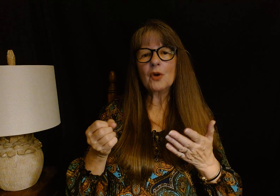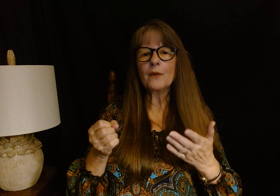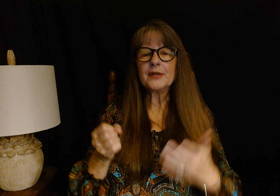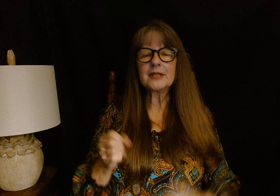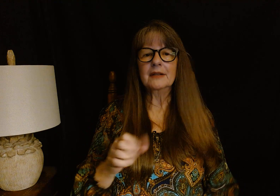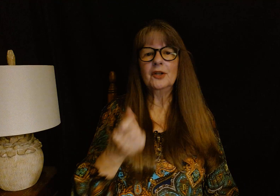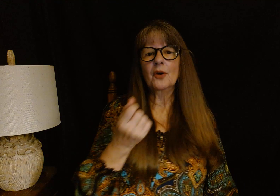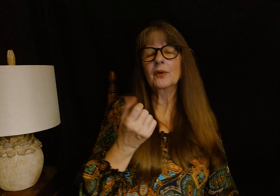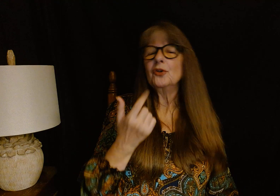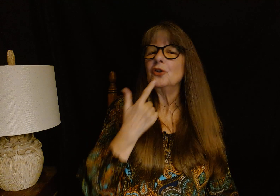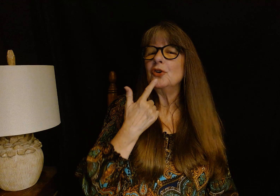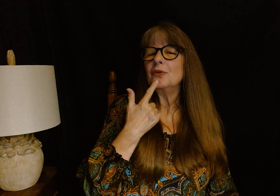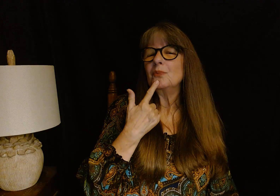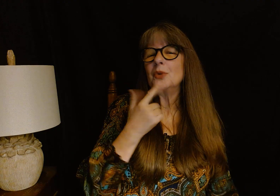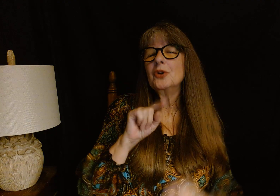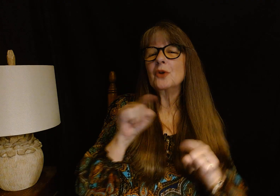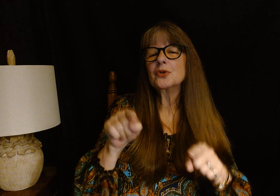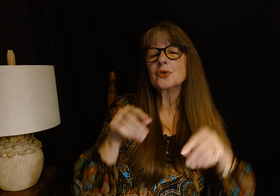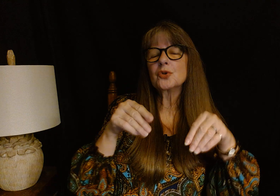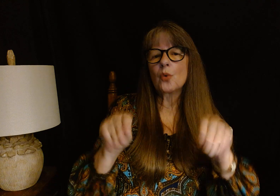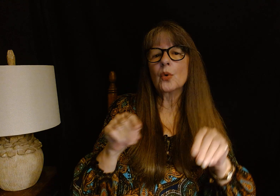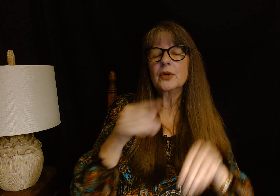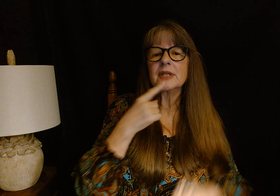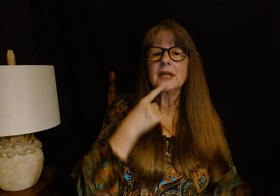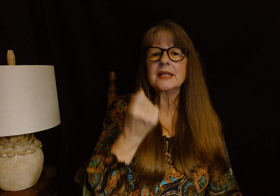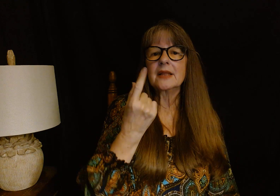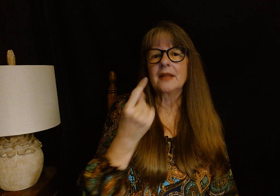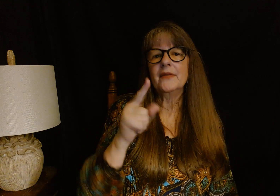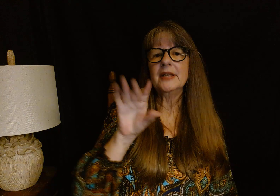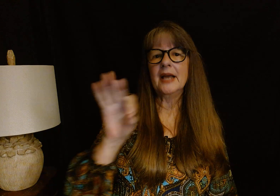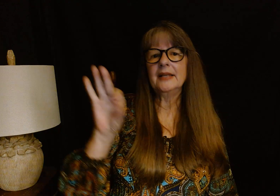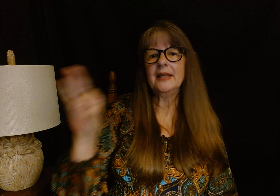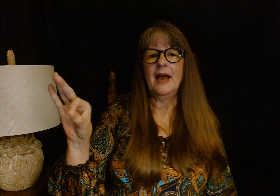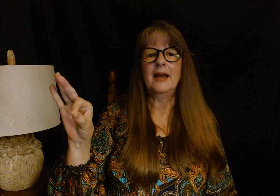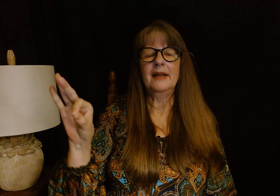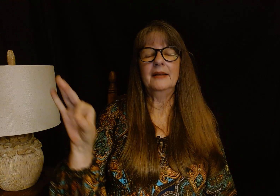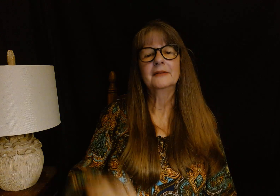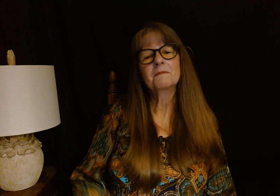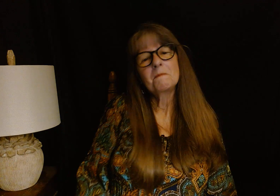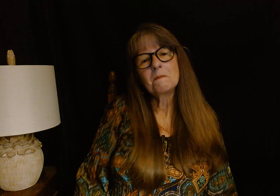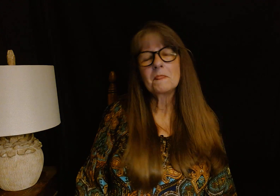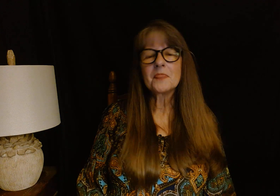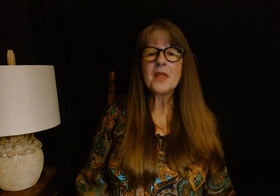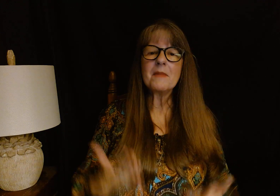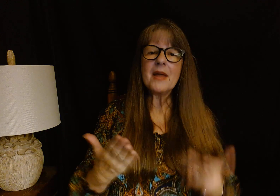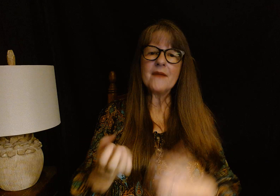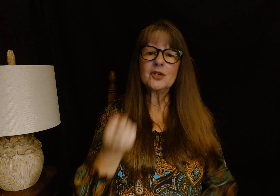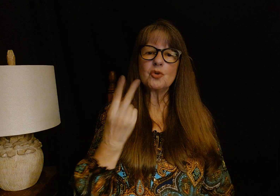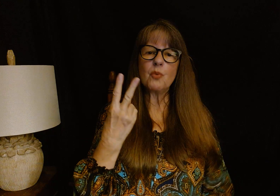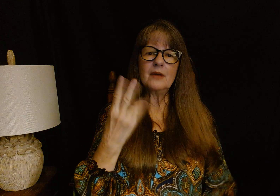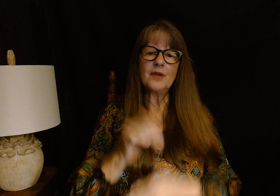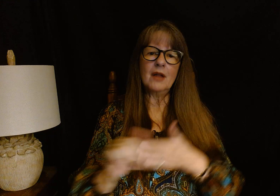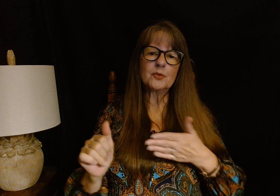if it's, when you go to the store and you say it's $11.99, they may have it $12, but,